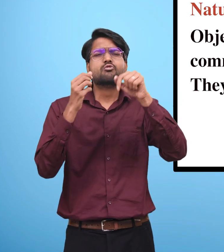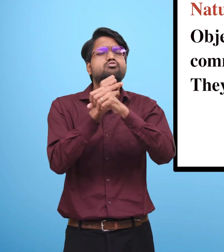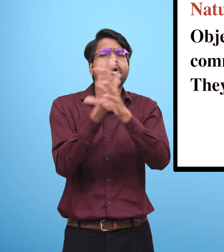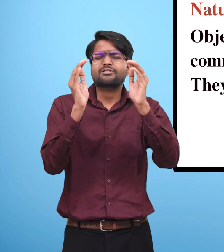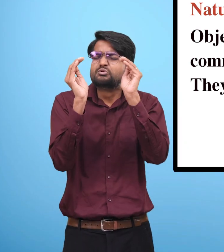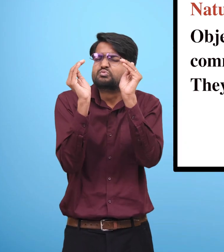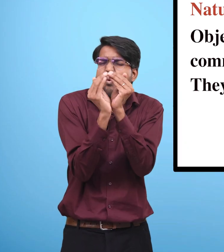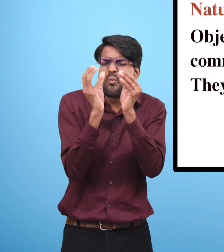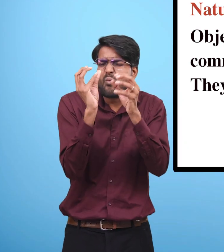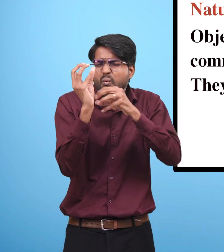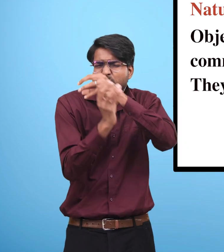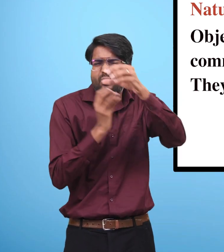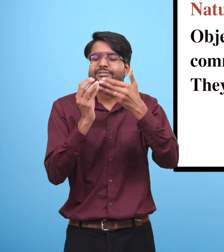planets.